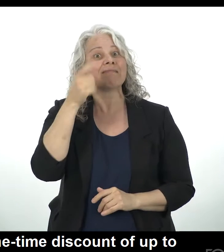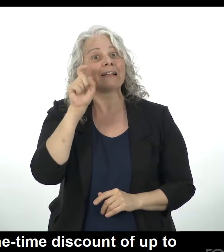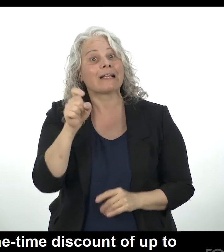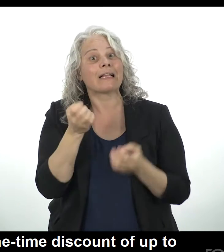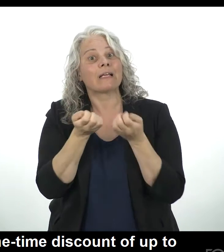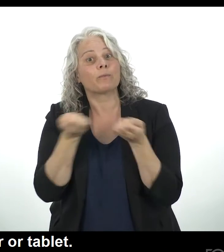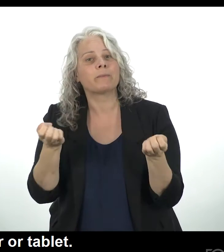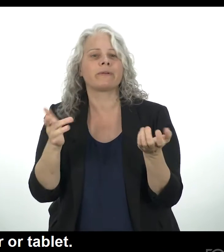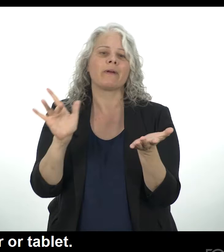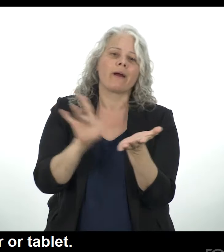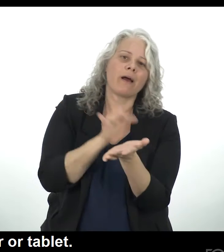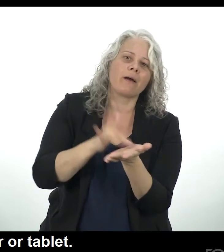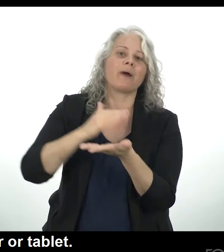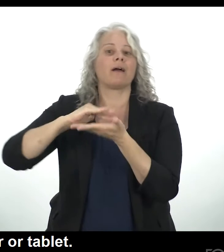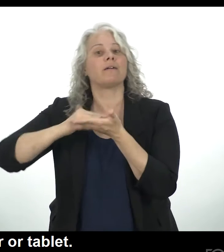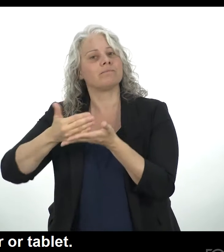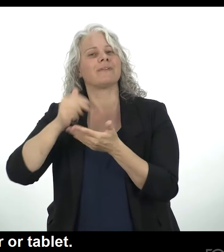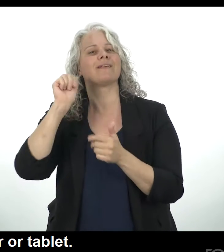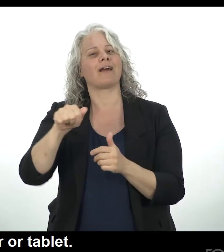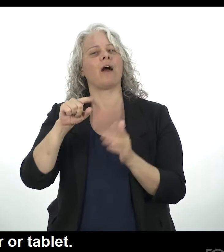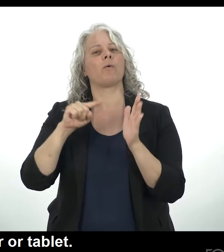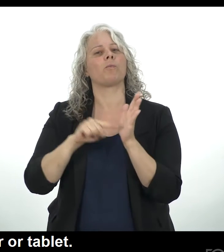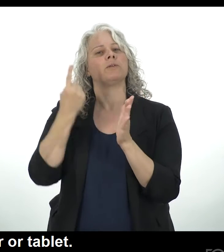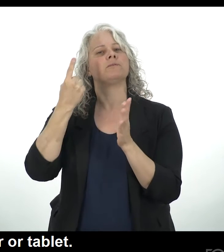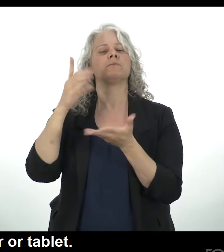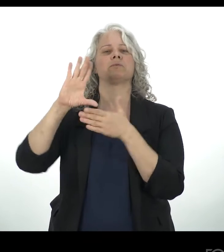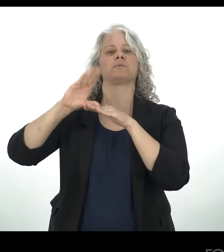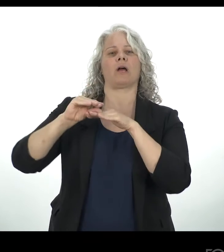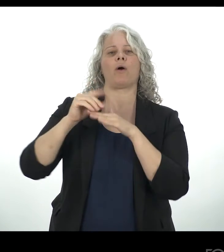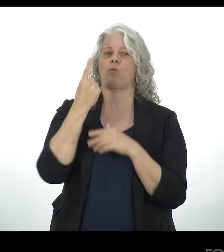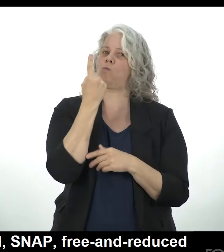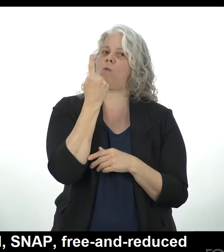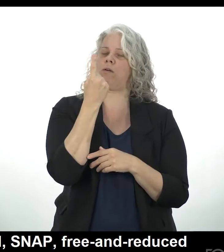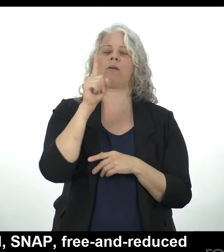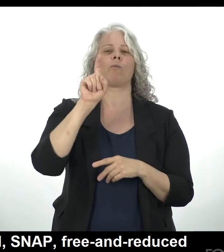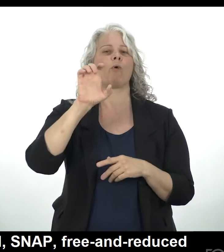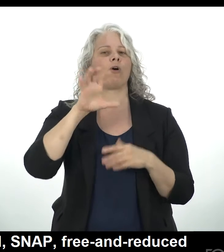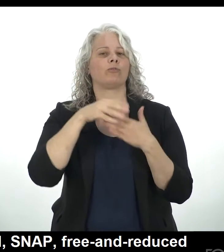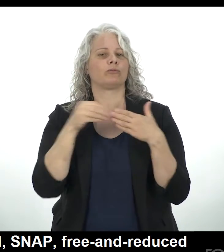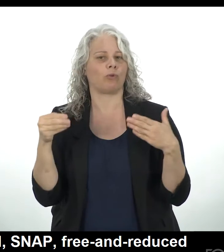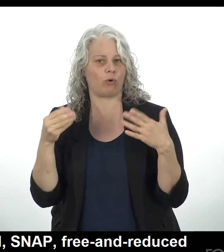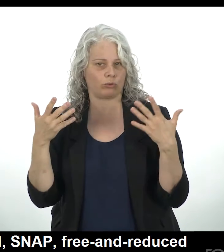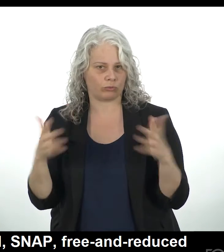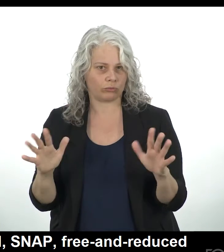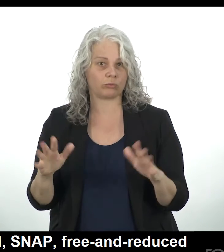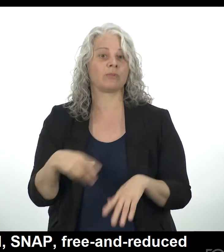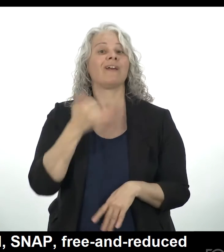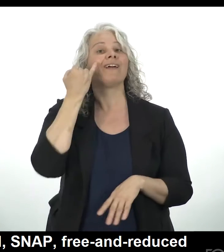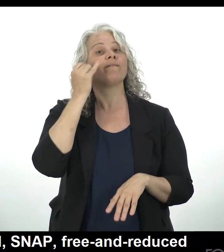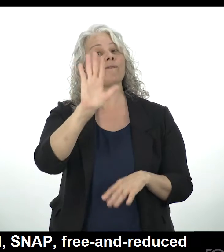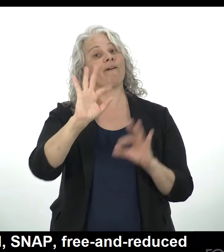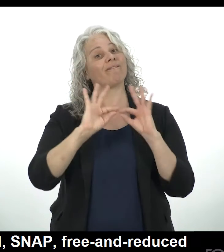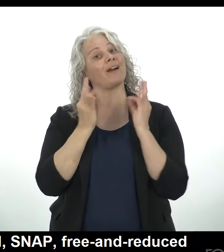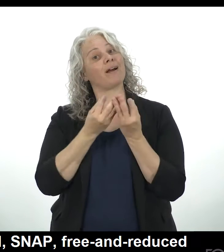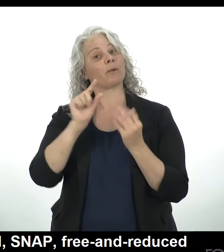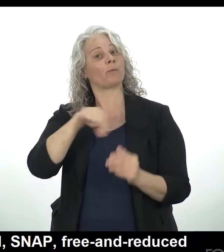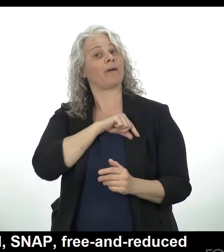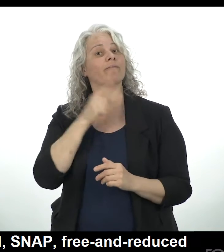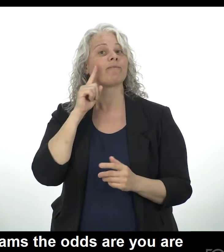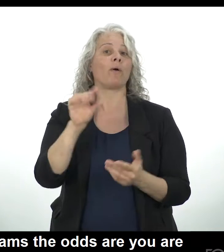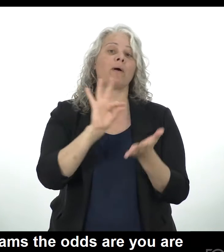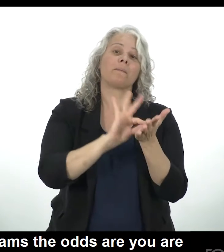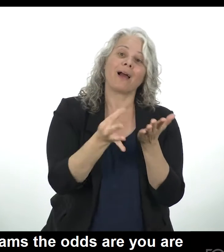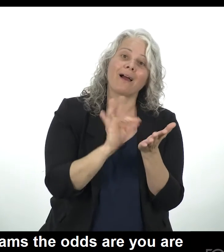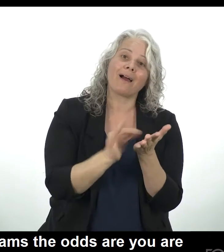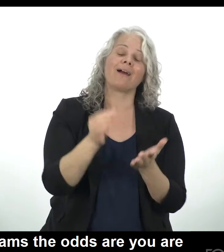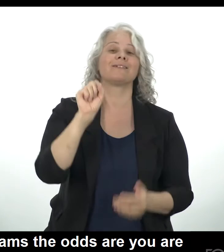one-time discount of up to $100 on a computer or tablet. If your family qualifies for Medicaid, SNAP, free and